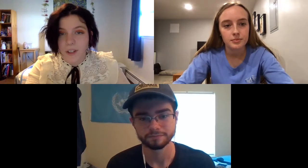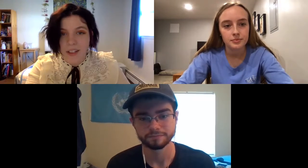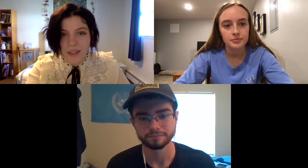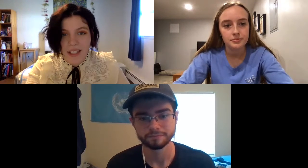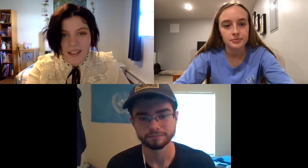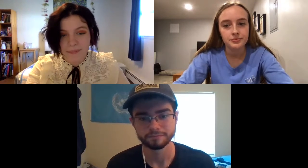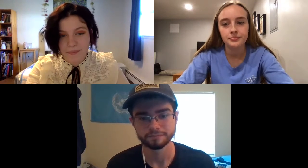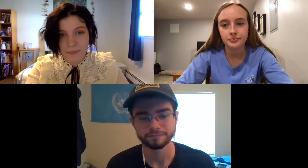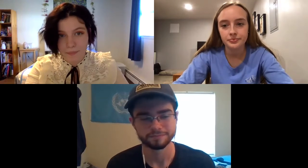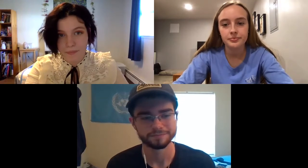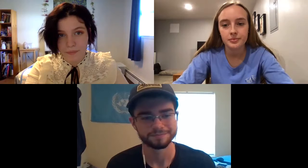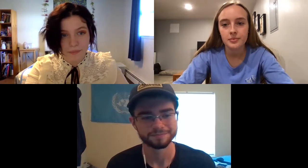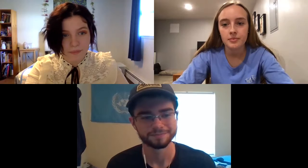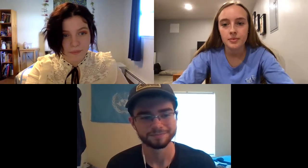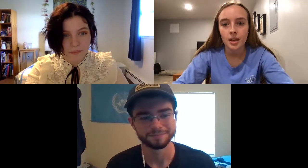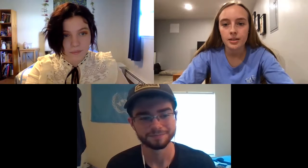if you're interested.